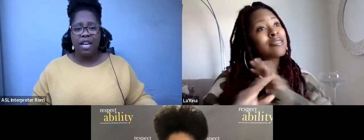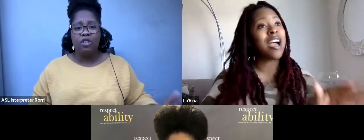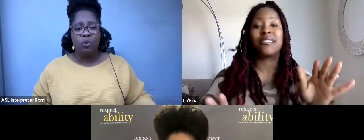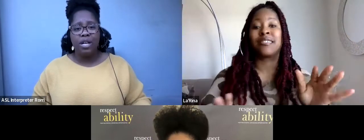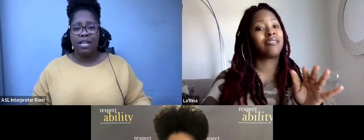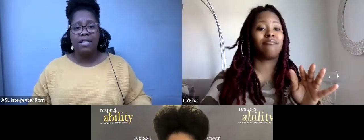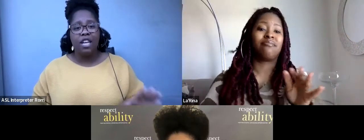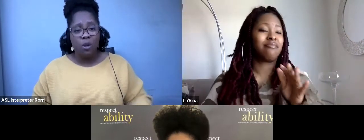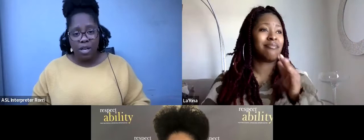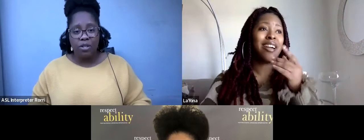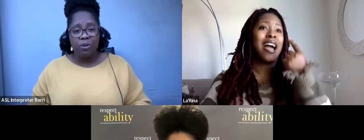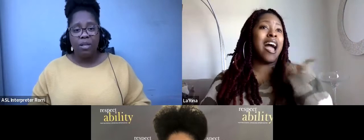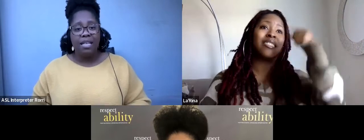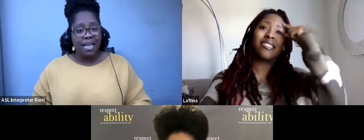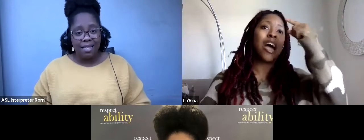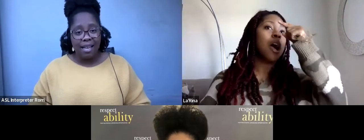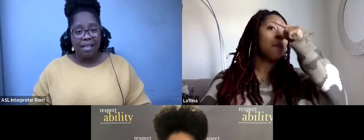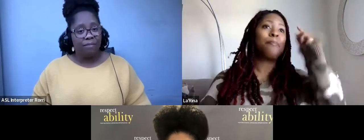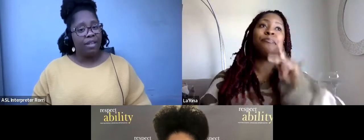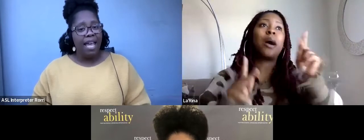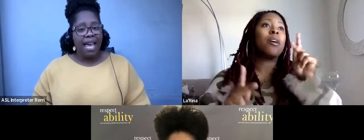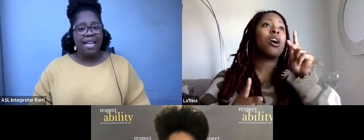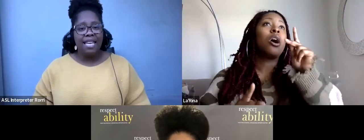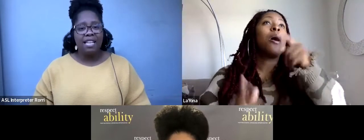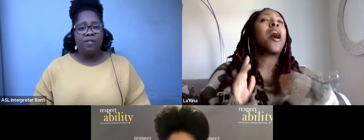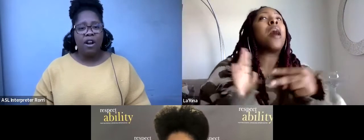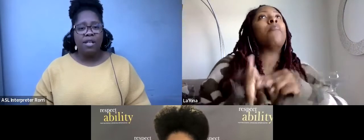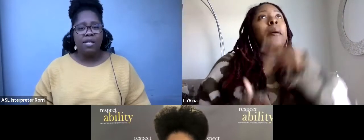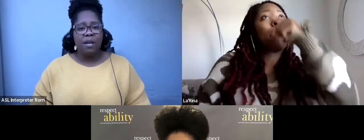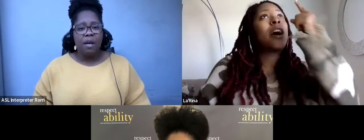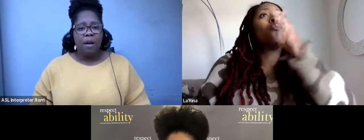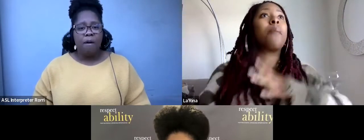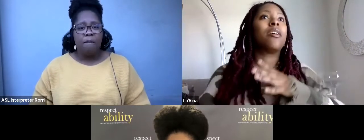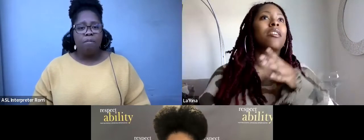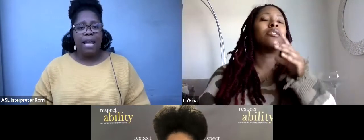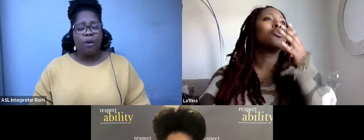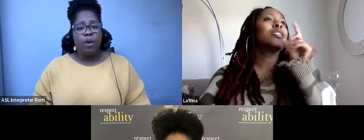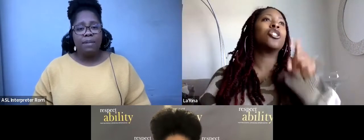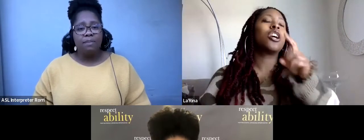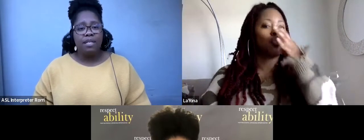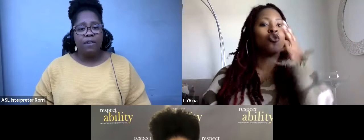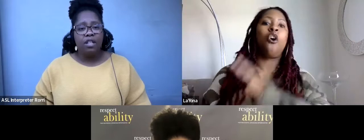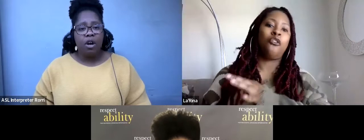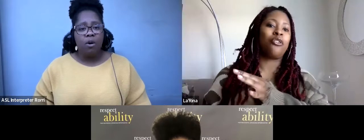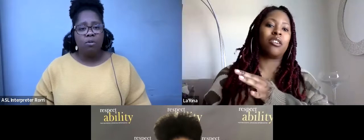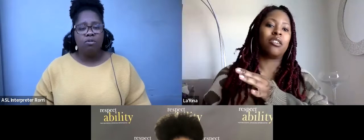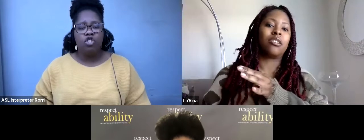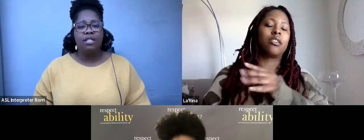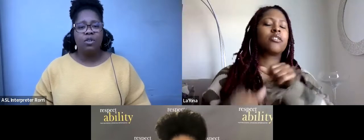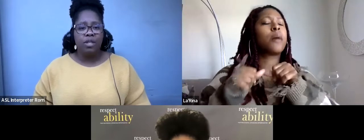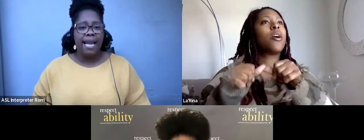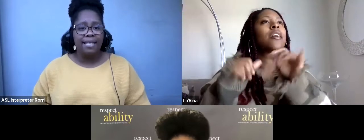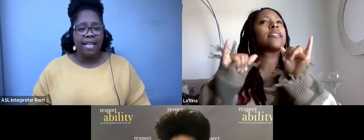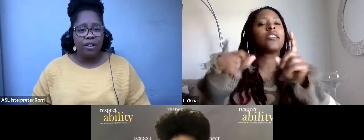people say and do what it is that you want to do. That's it. And I think as far as Black women specifically go,